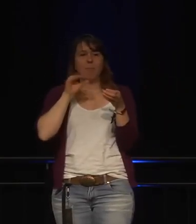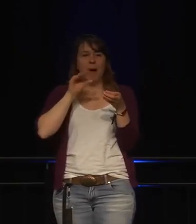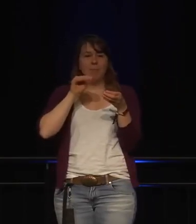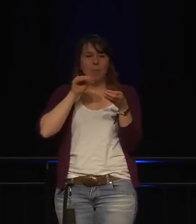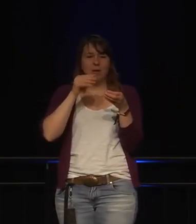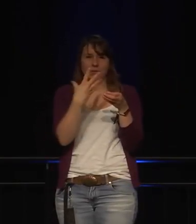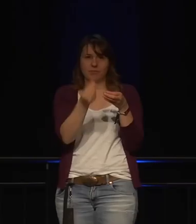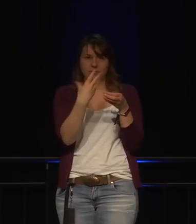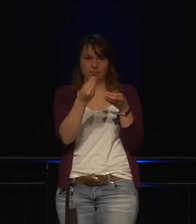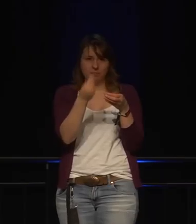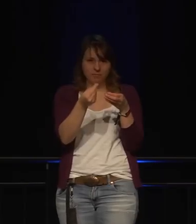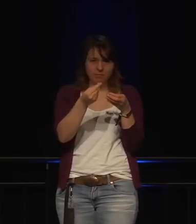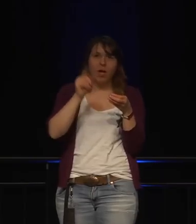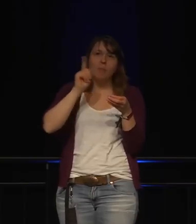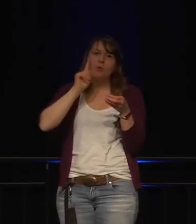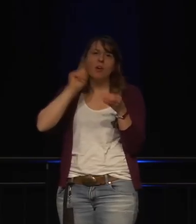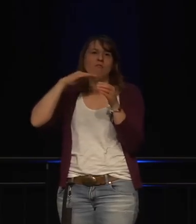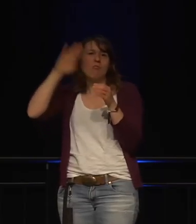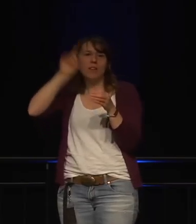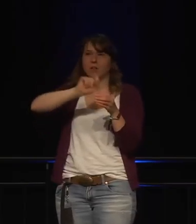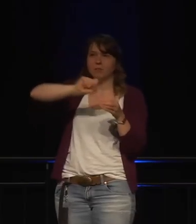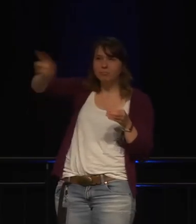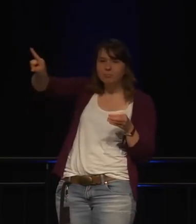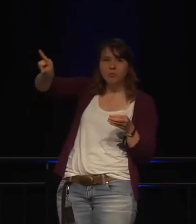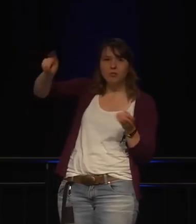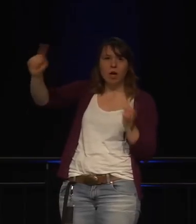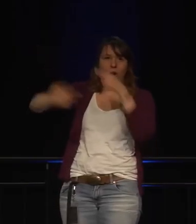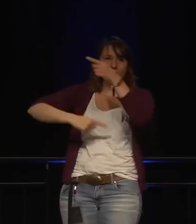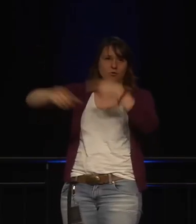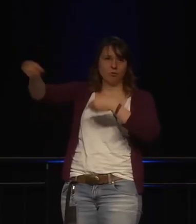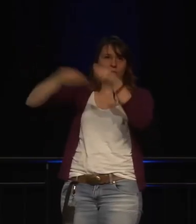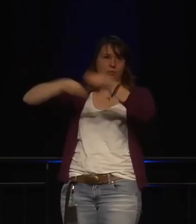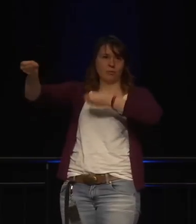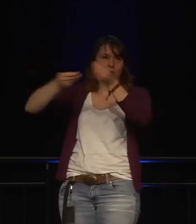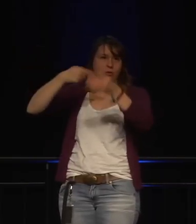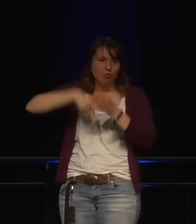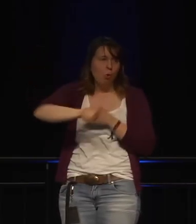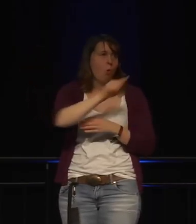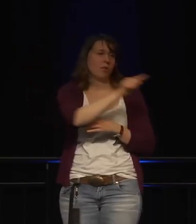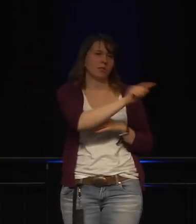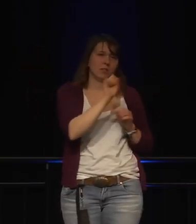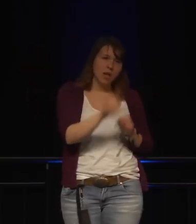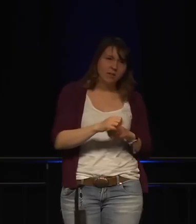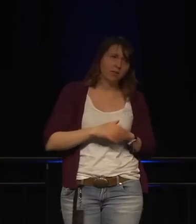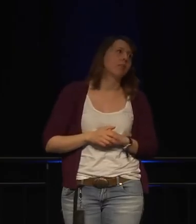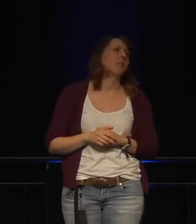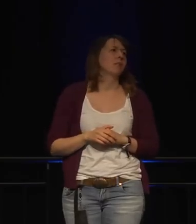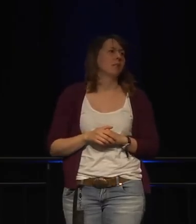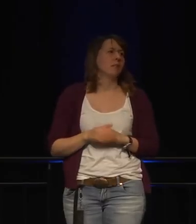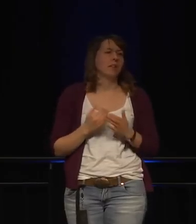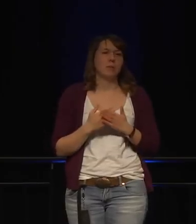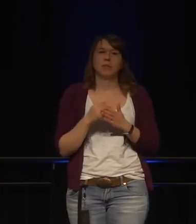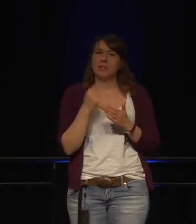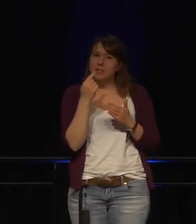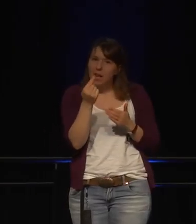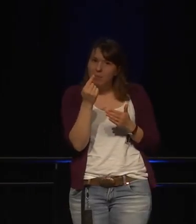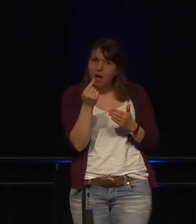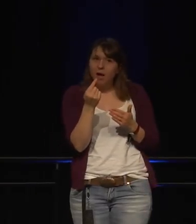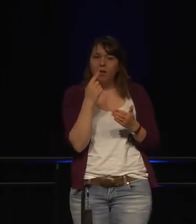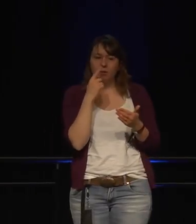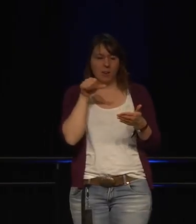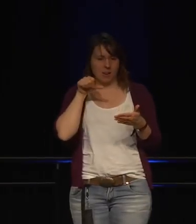It can play messages. And you can, as a child, can record messages and send it to your mom